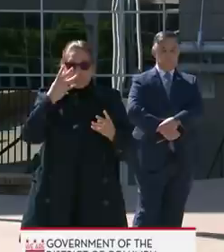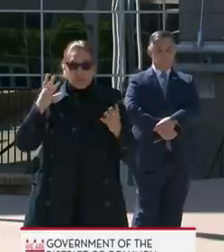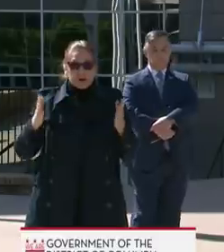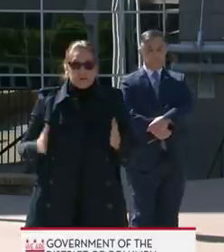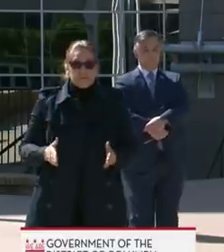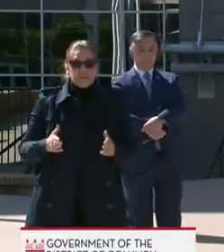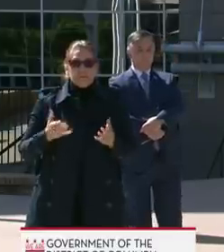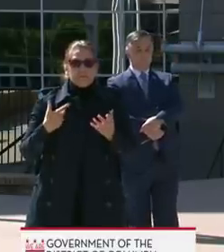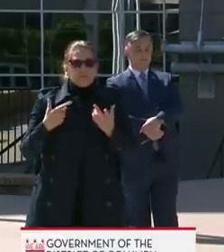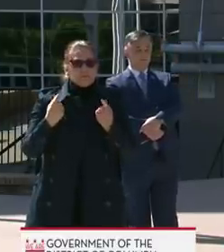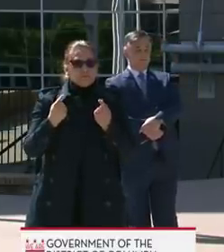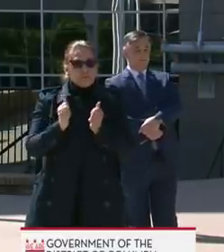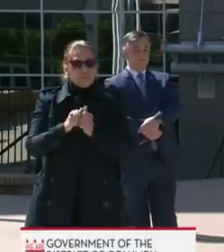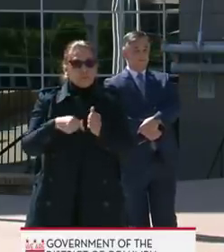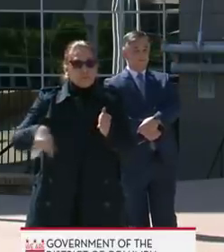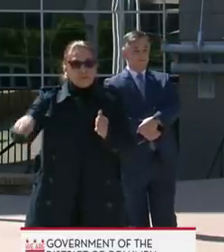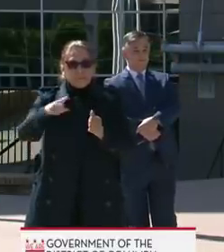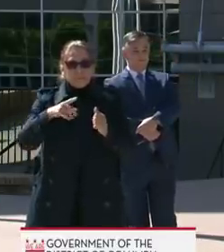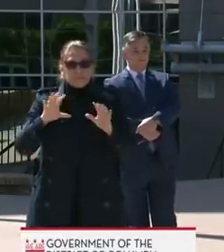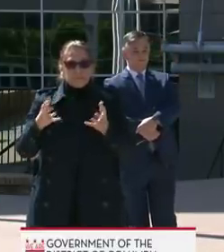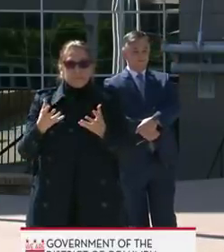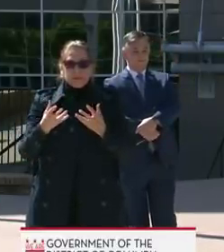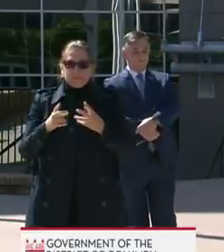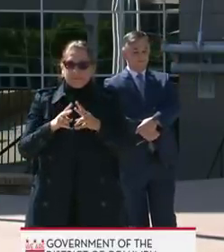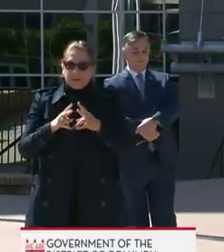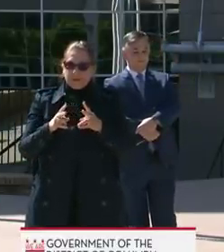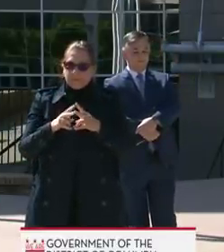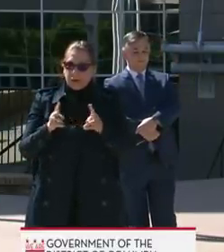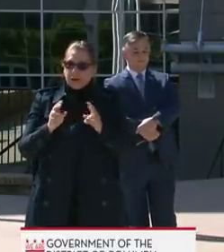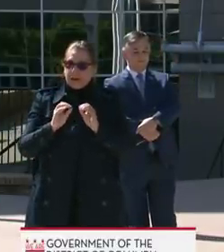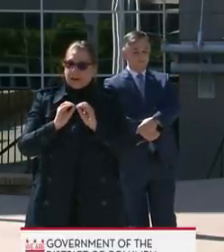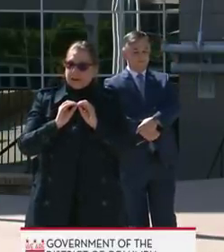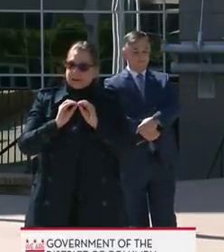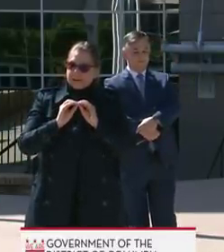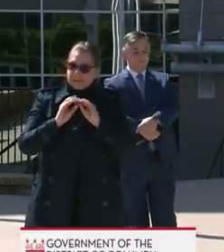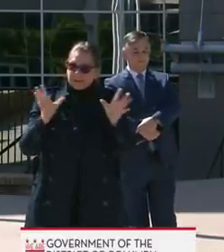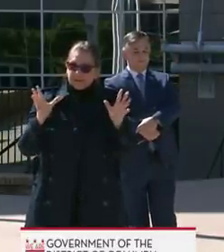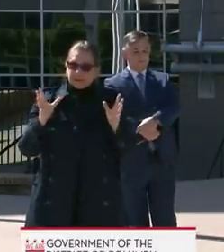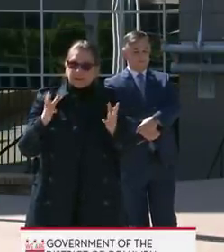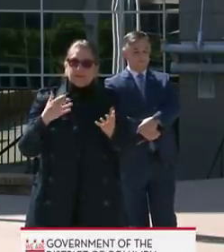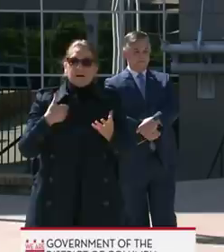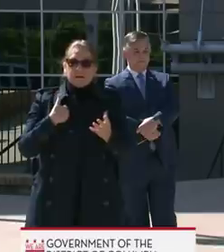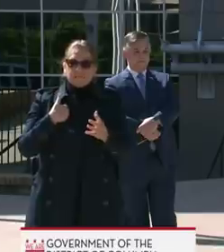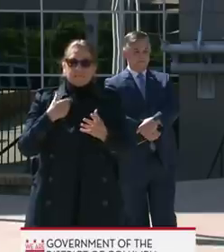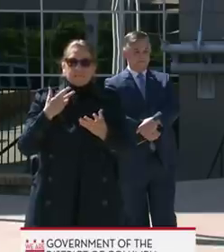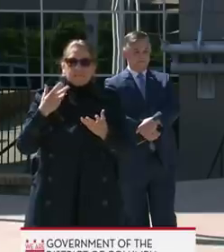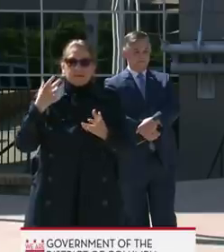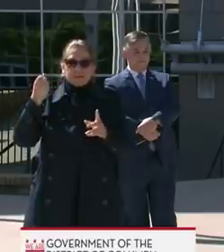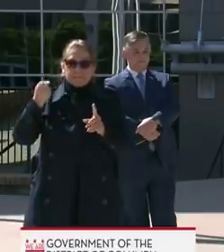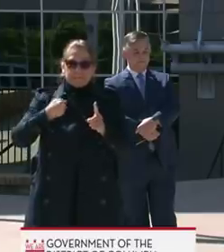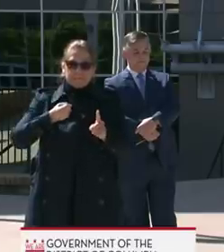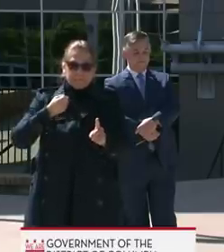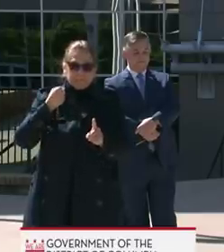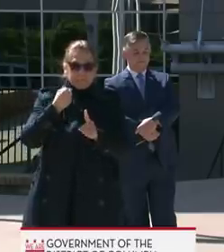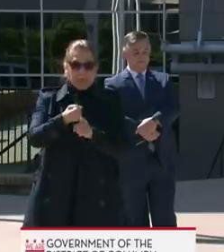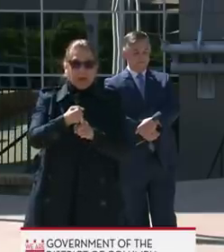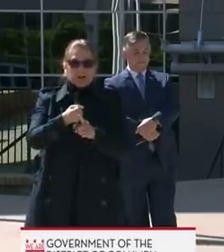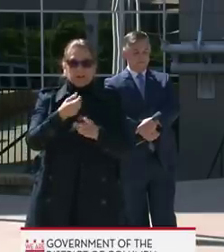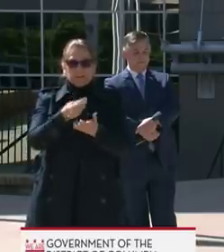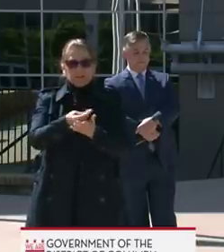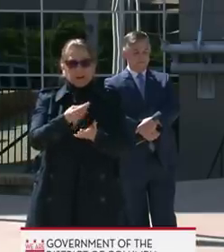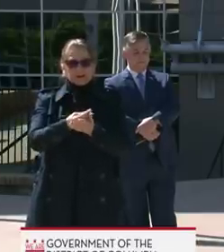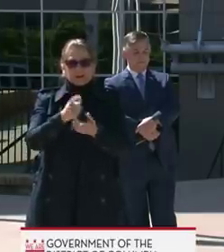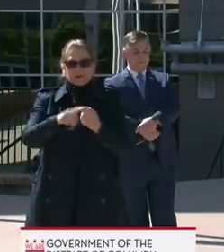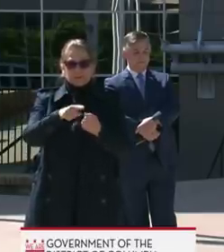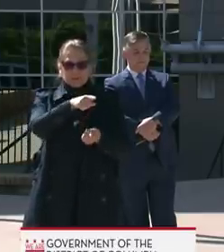clear that there was a fiscal impact to the two provisions. One was a parallel